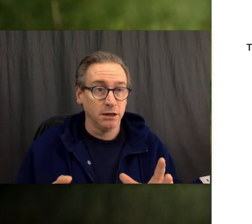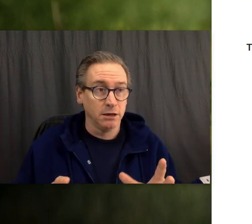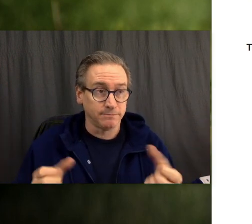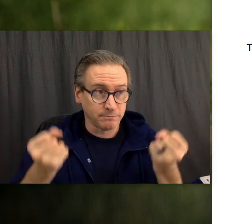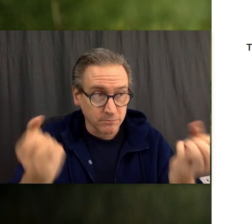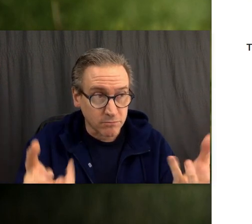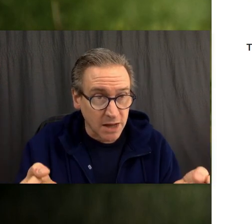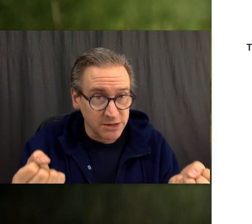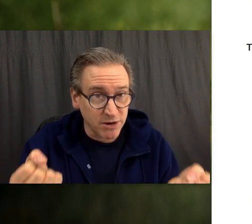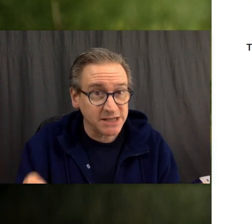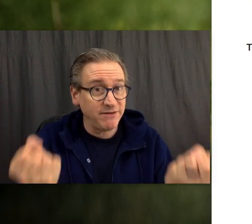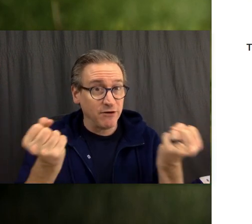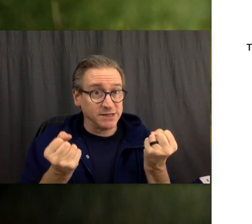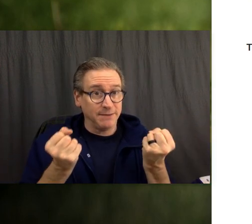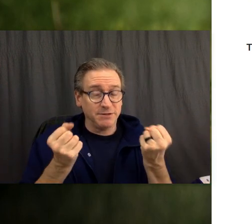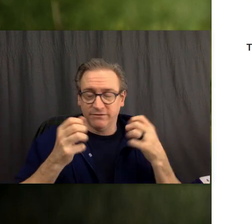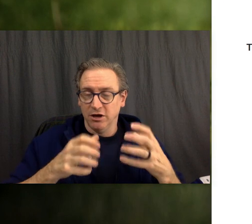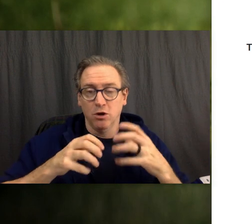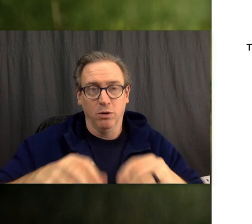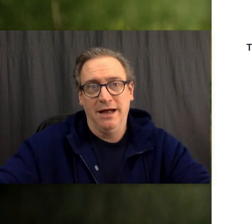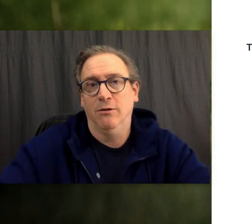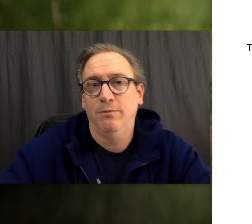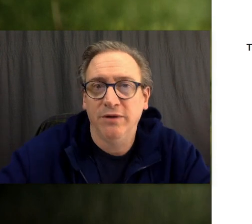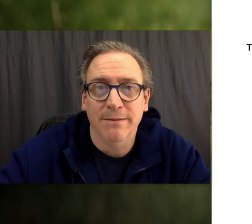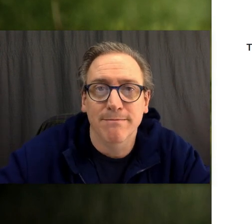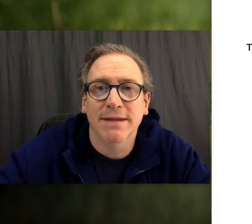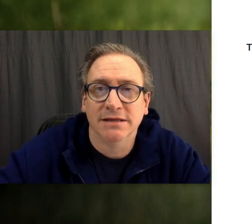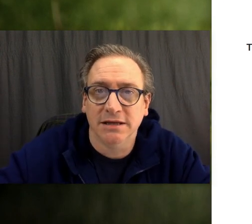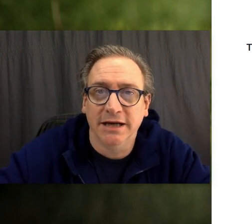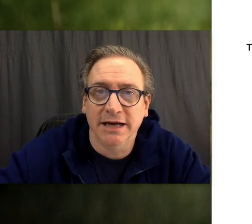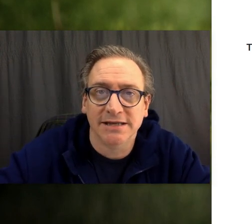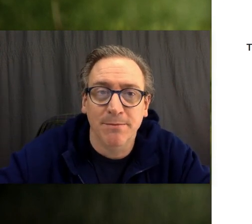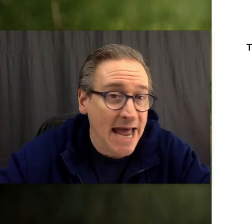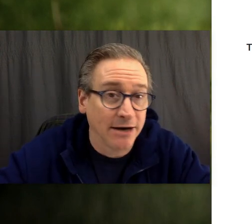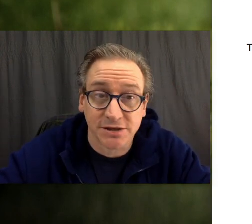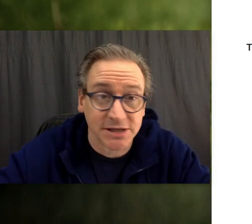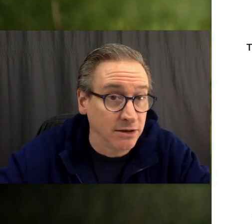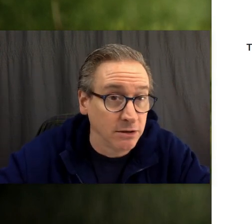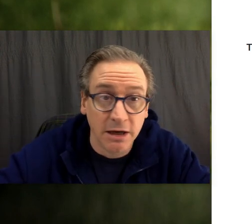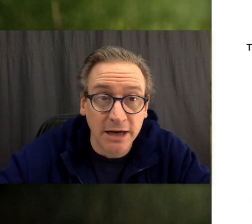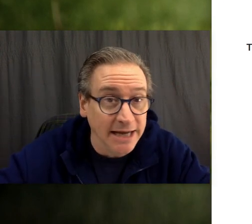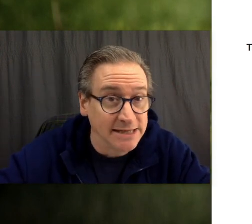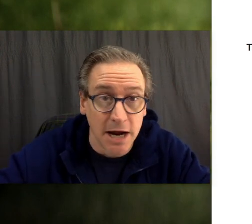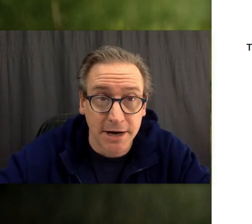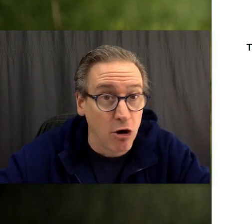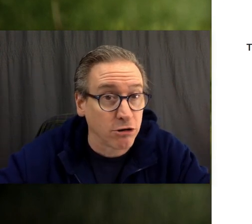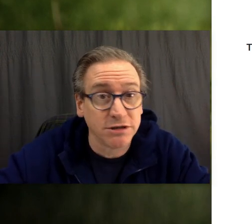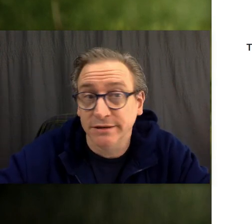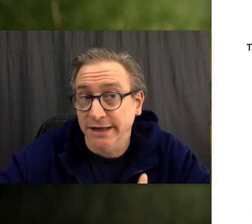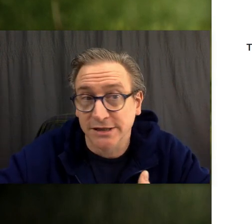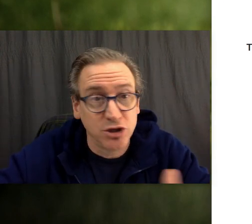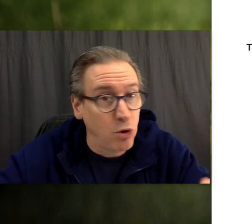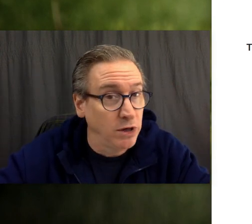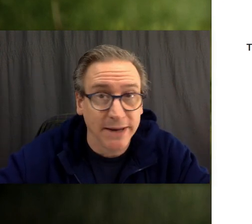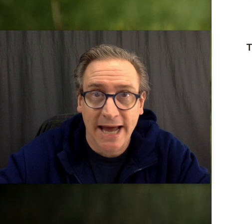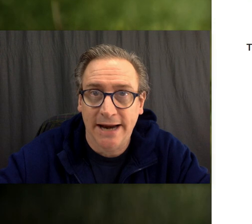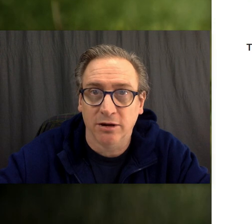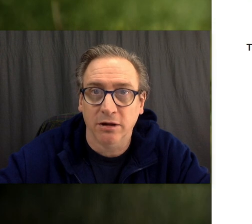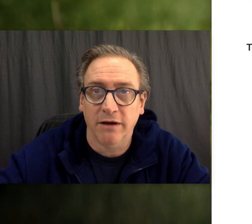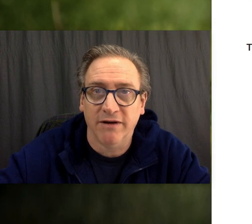fingerspelling, expressive and receptive, will help immensely. It's a mechanical skill. It's not an art. It's